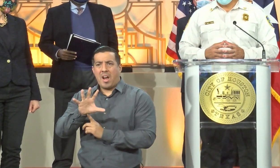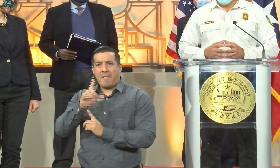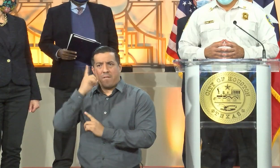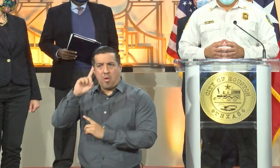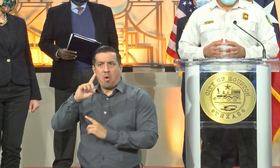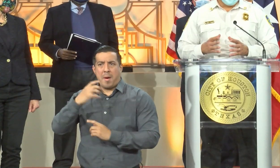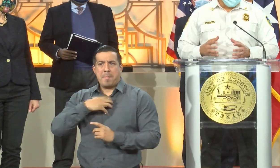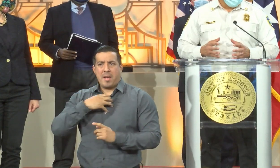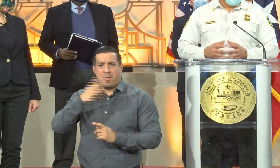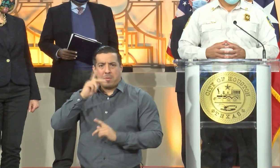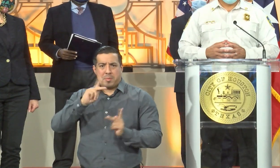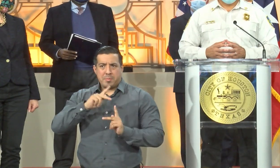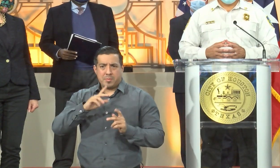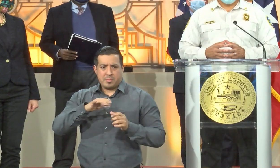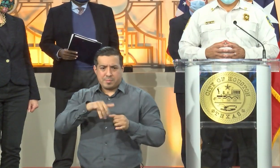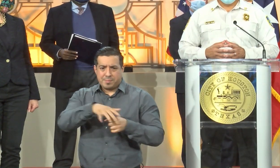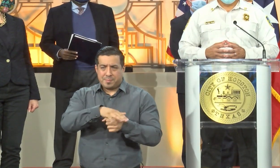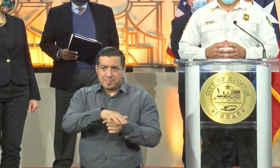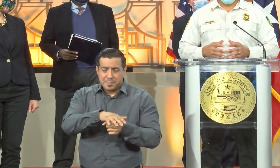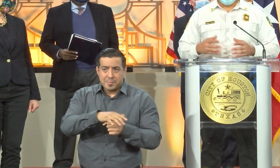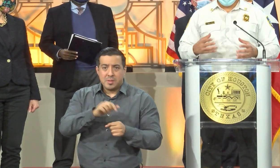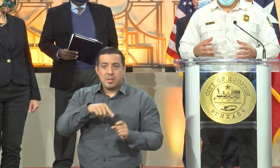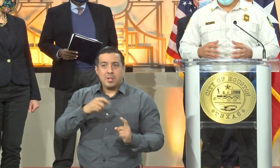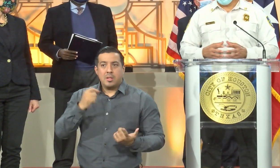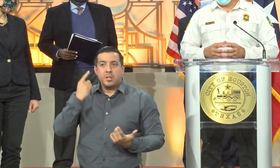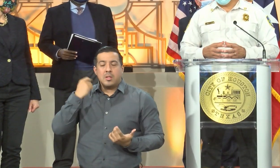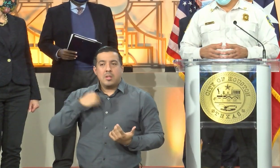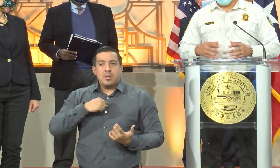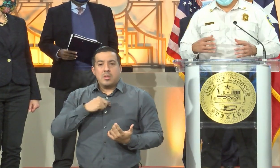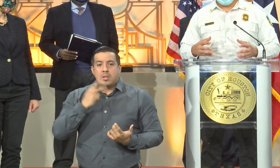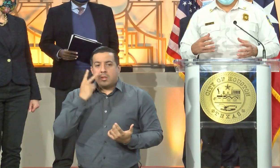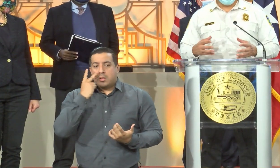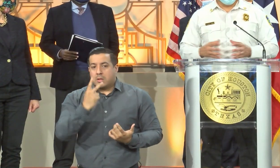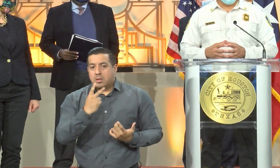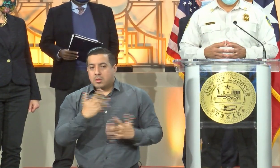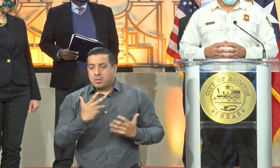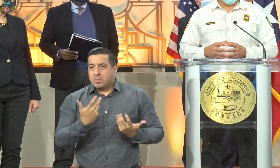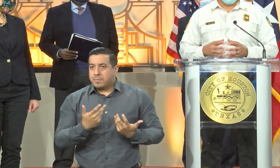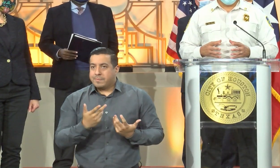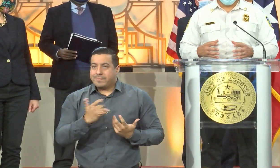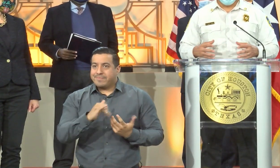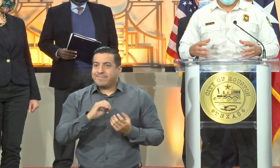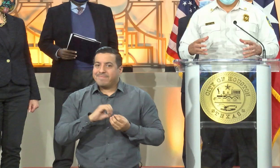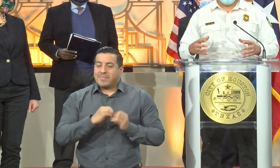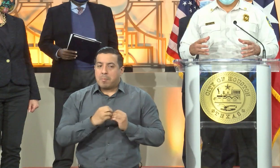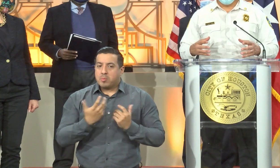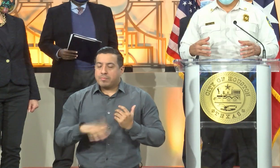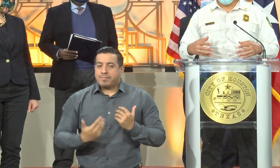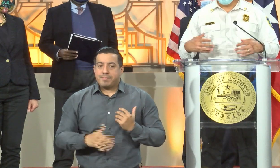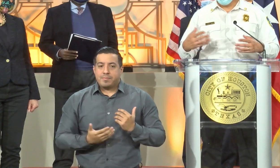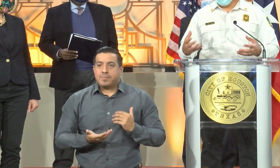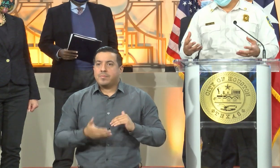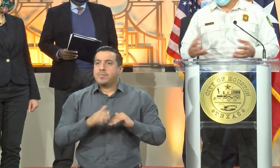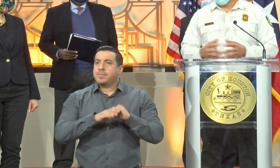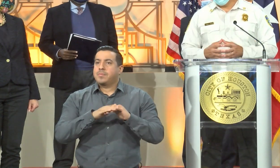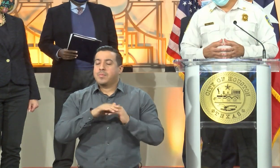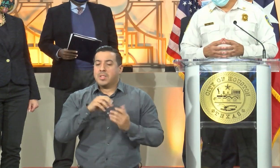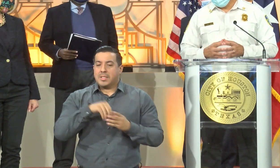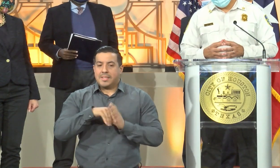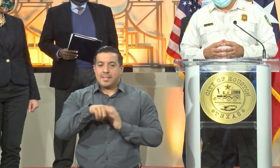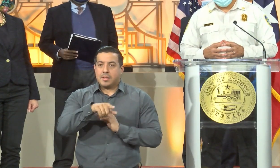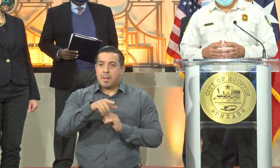occupancy. Again, what we're seeing is a tremendous number of people in